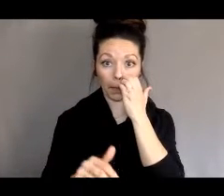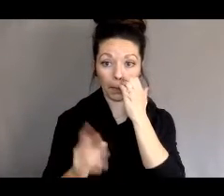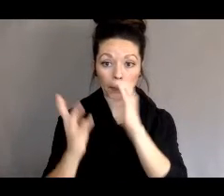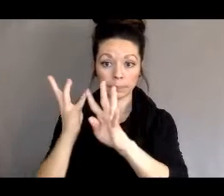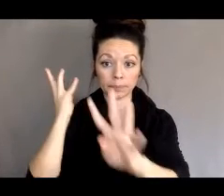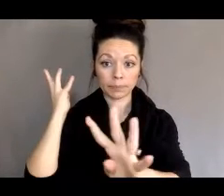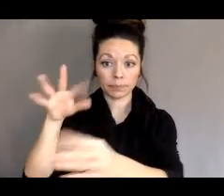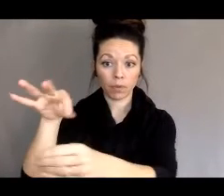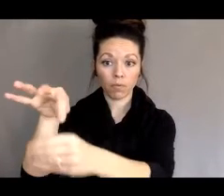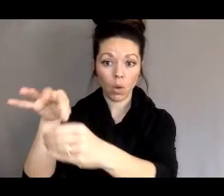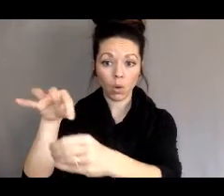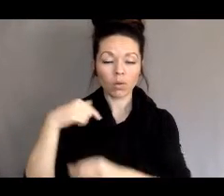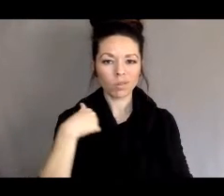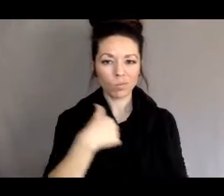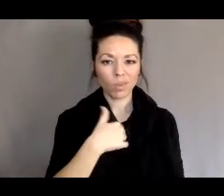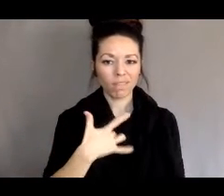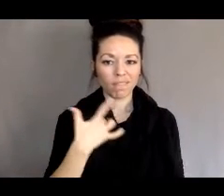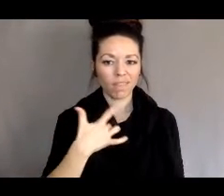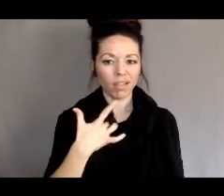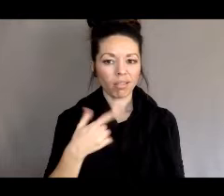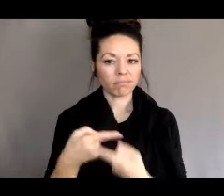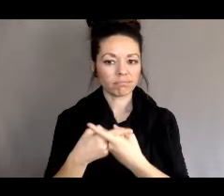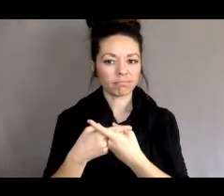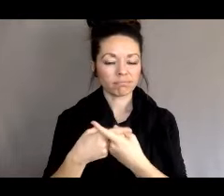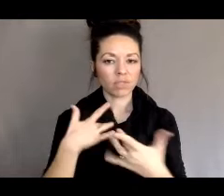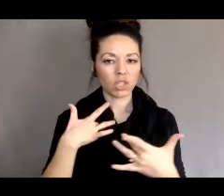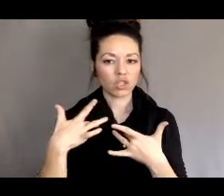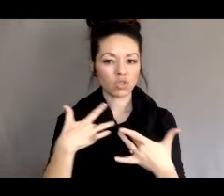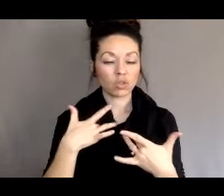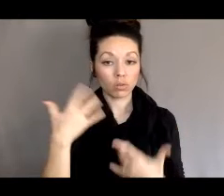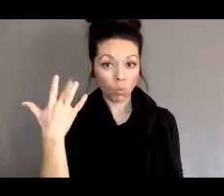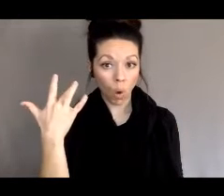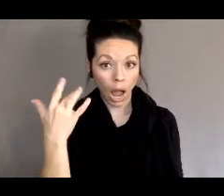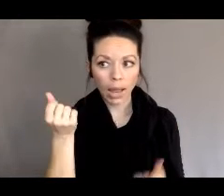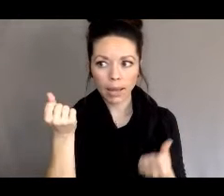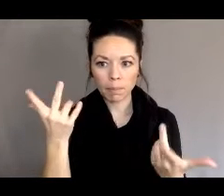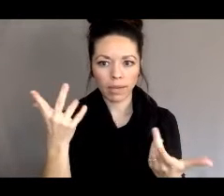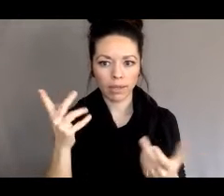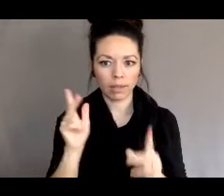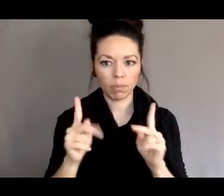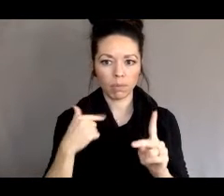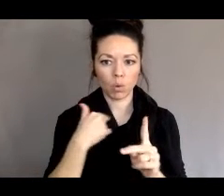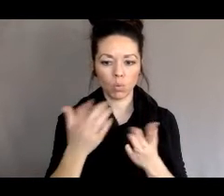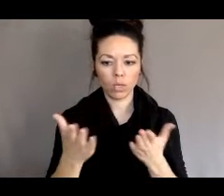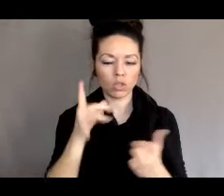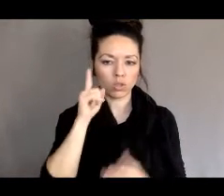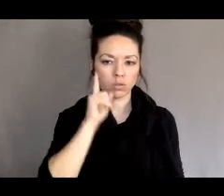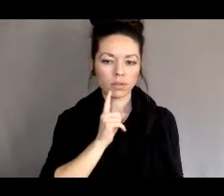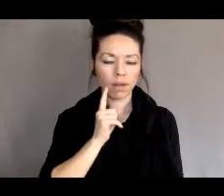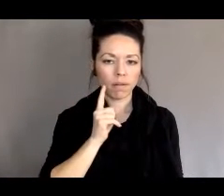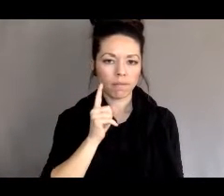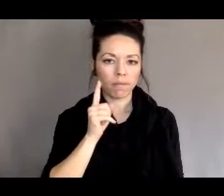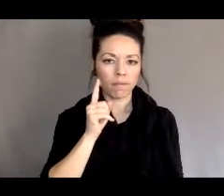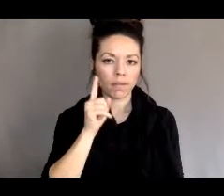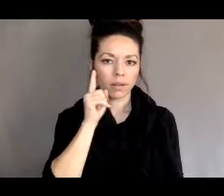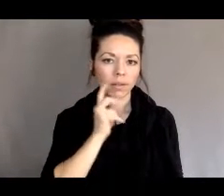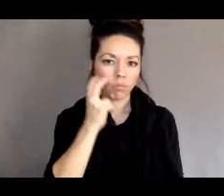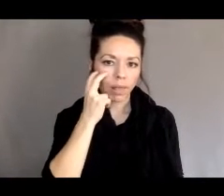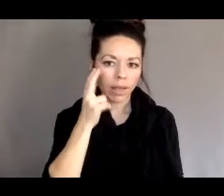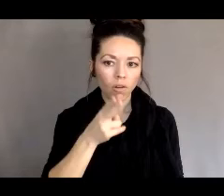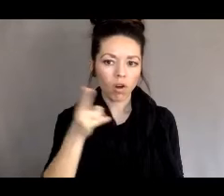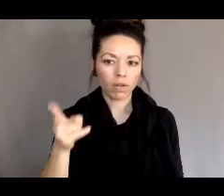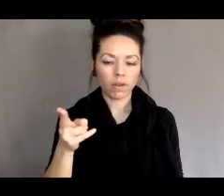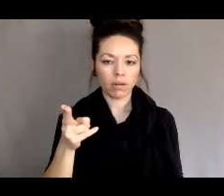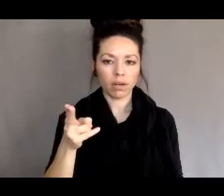So we have concerns about that because many of our constituents that we serve in the deaf, hard of hearing, deafblind community do vote